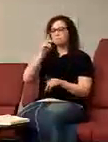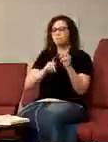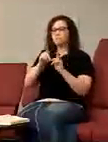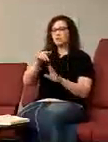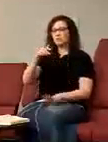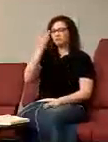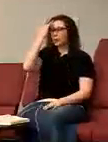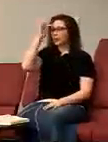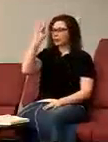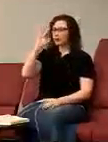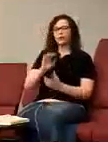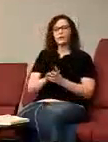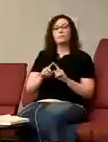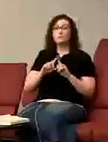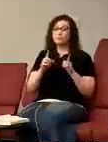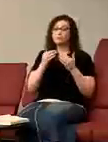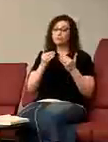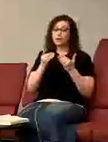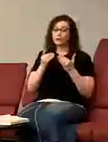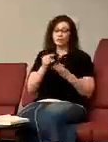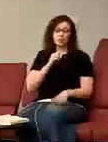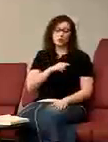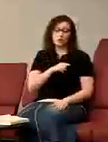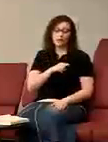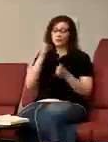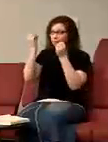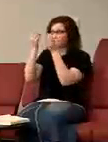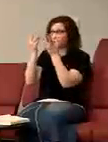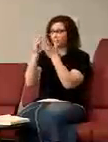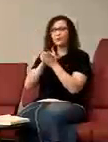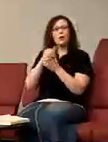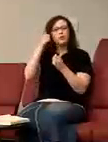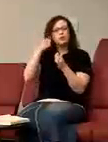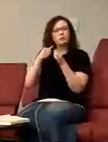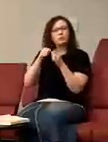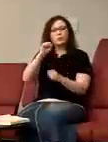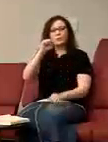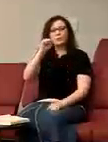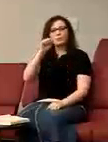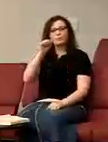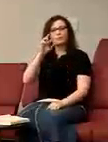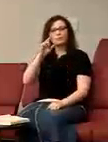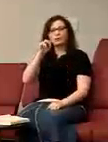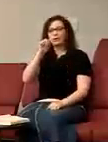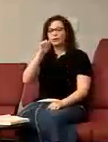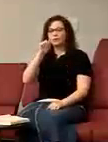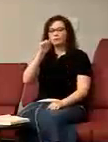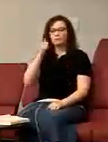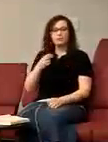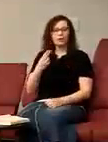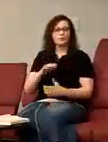but now you're going to have to be submissive. And think, remember Sarah. Sarah and Abraham are going along, and then this